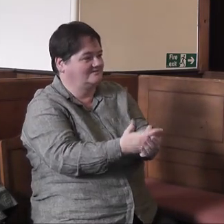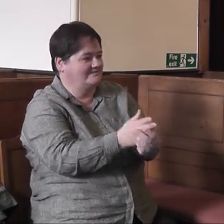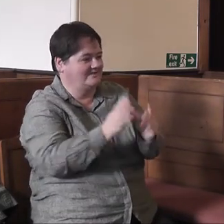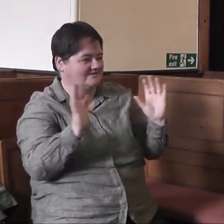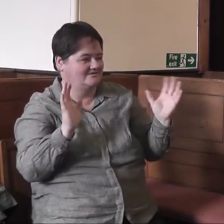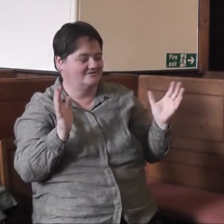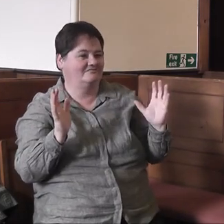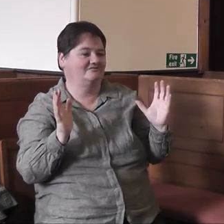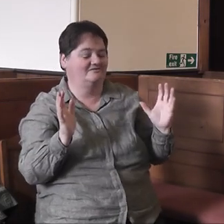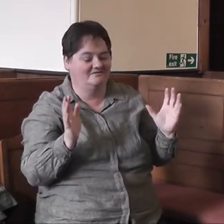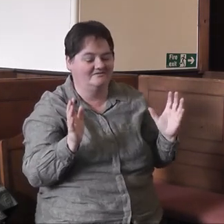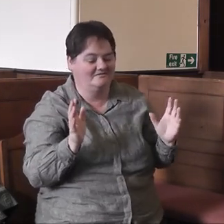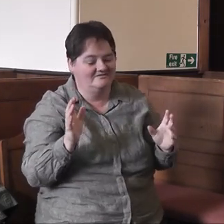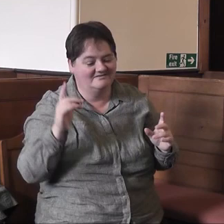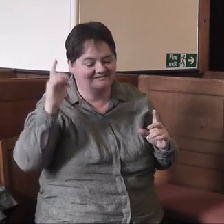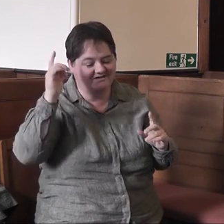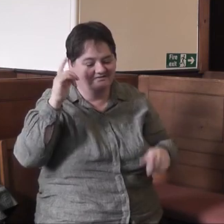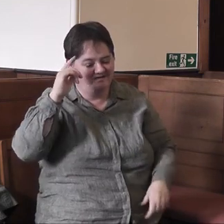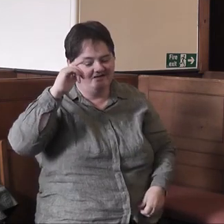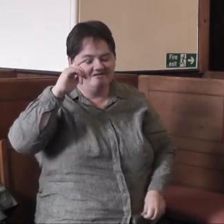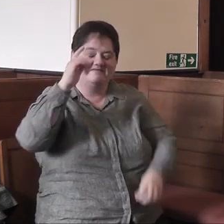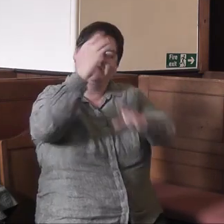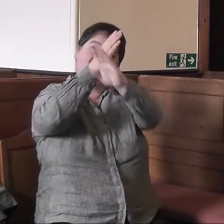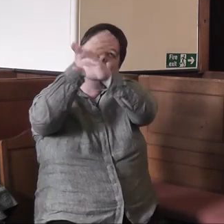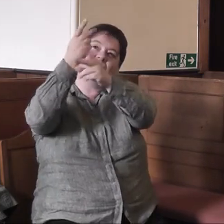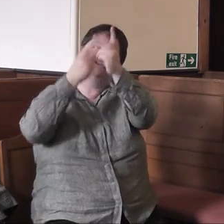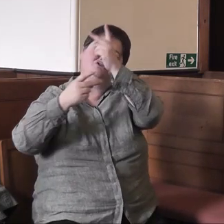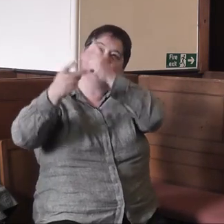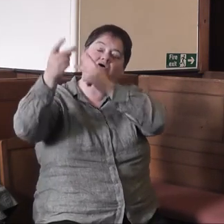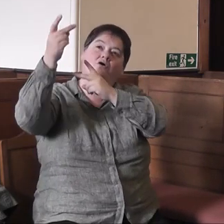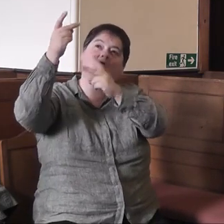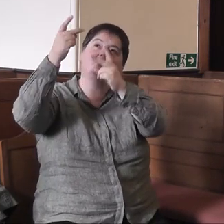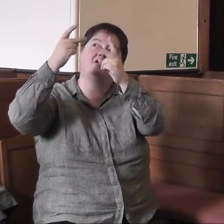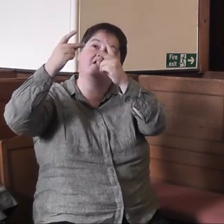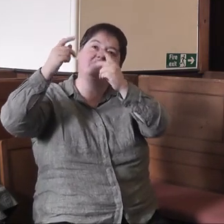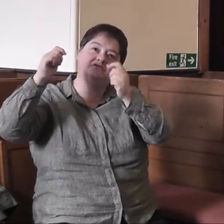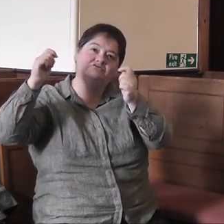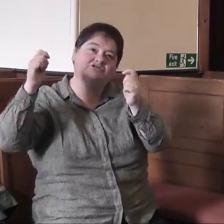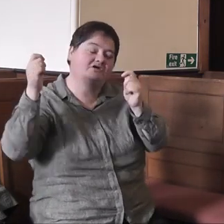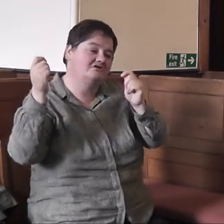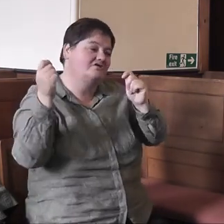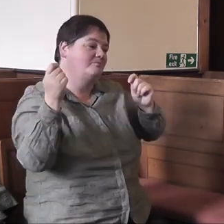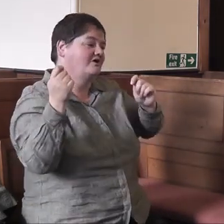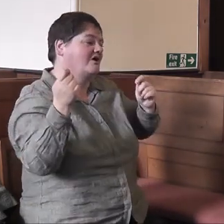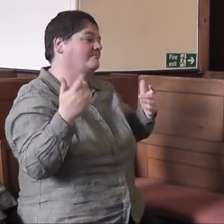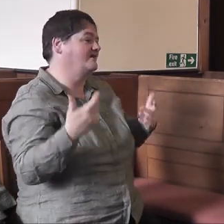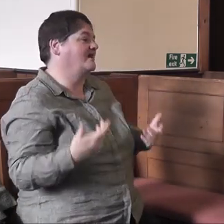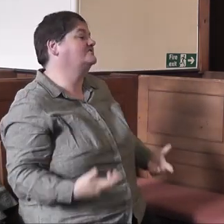Make sense? Yes. So that angel song, and then you turn and you become the